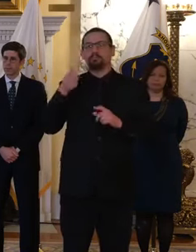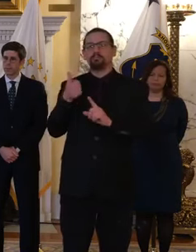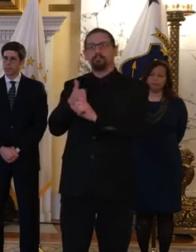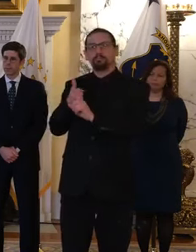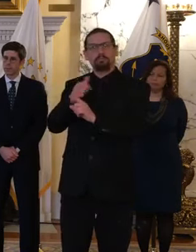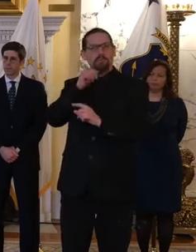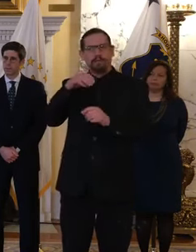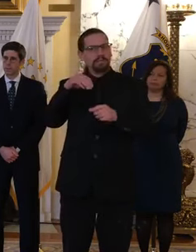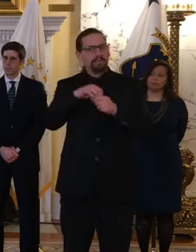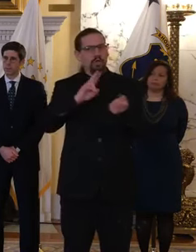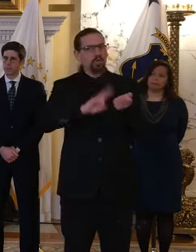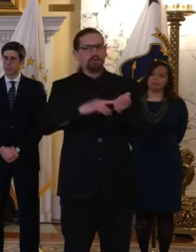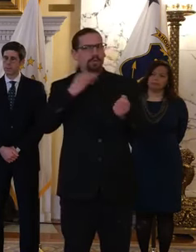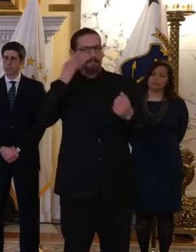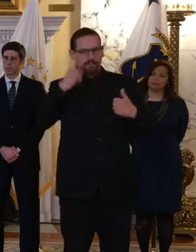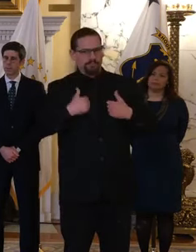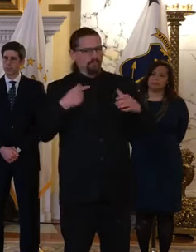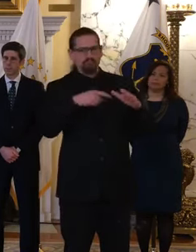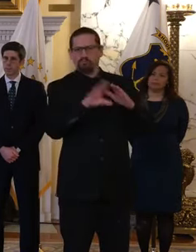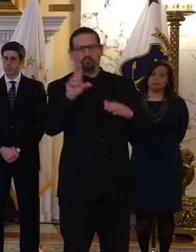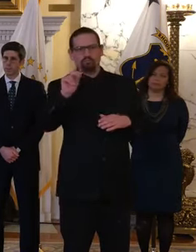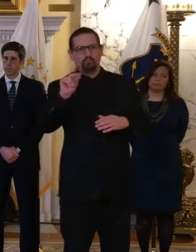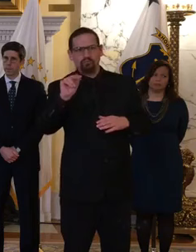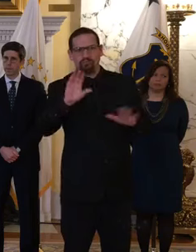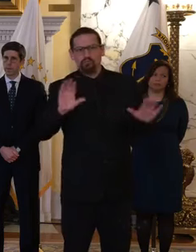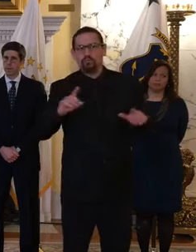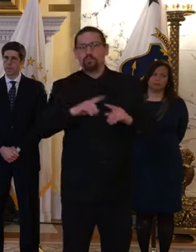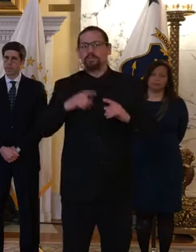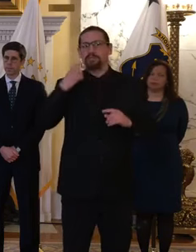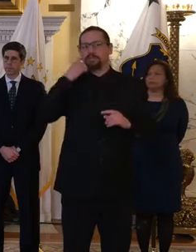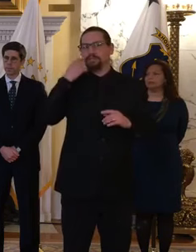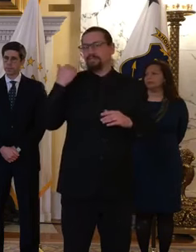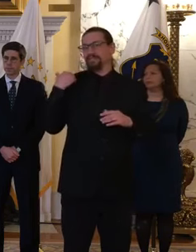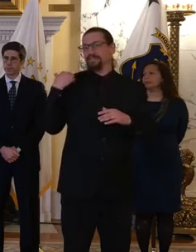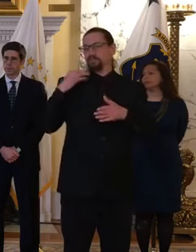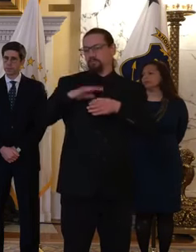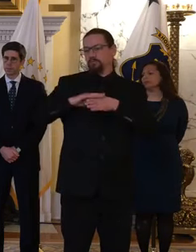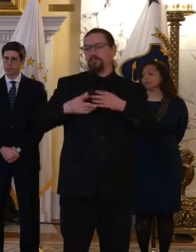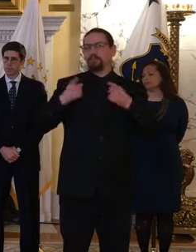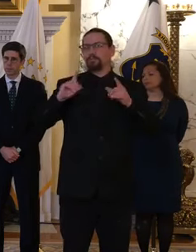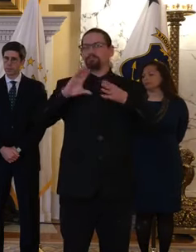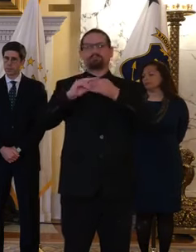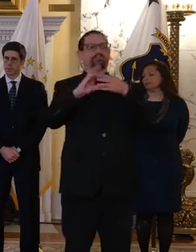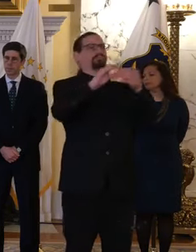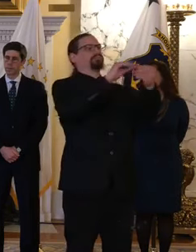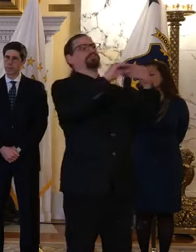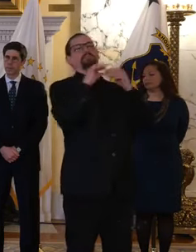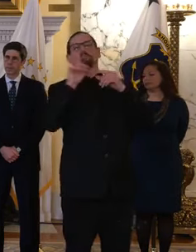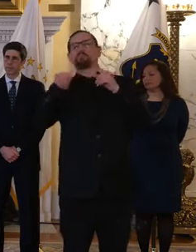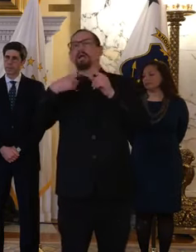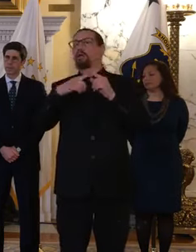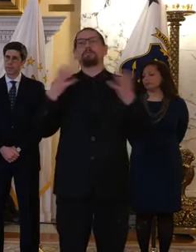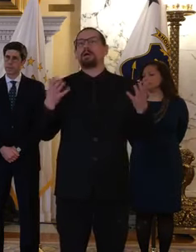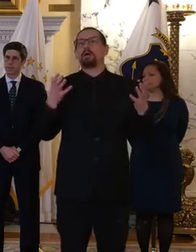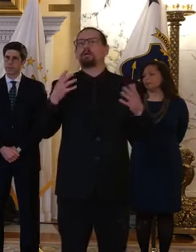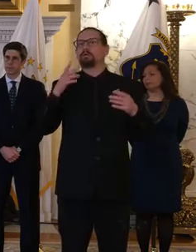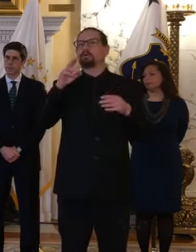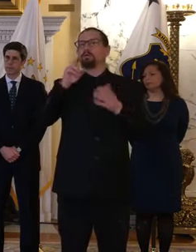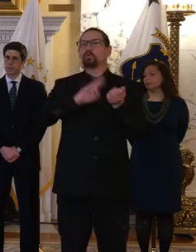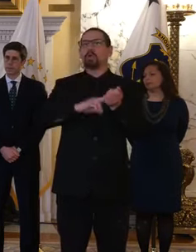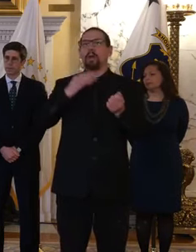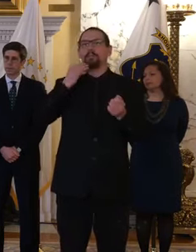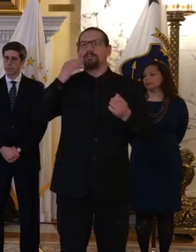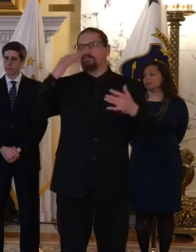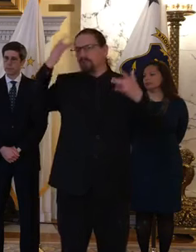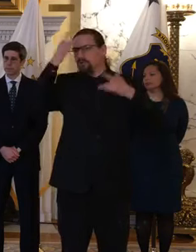homes over the weekend. So I do want to address that quickly right now. Nursing homes